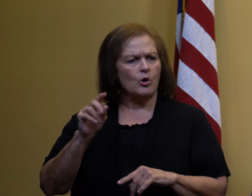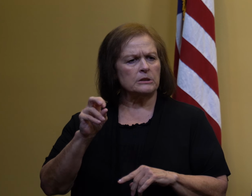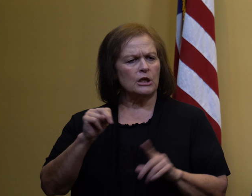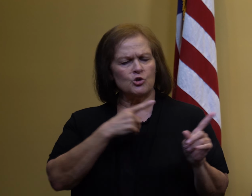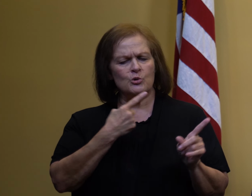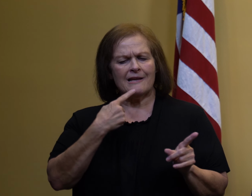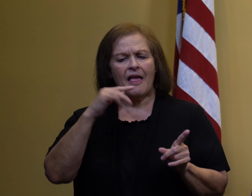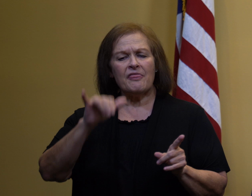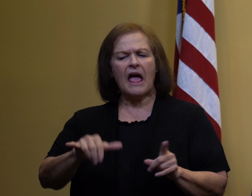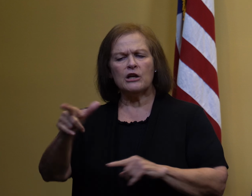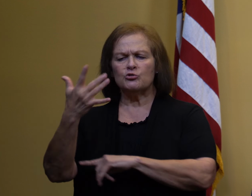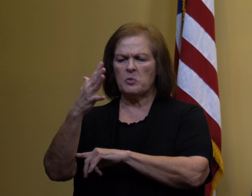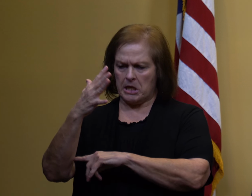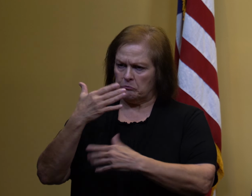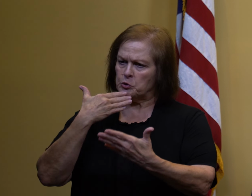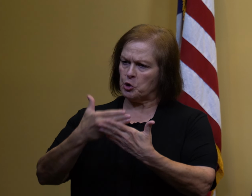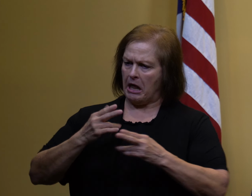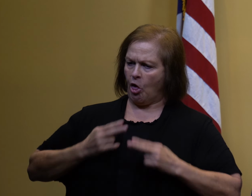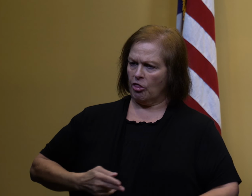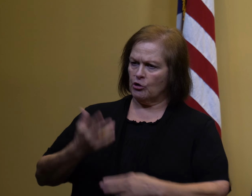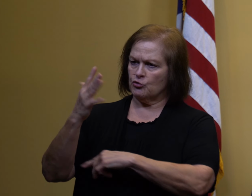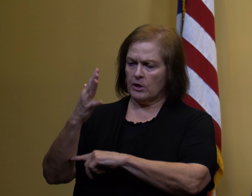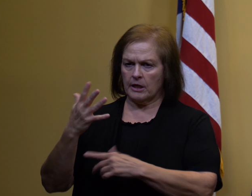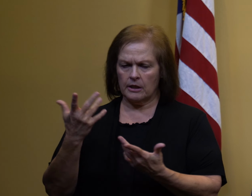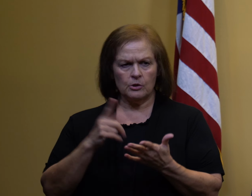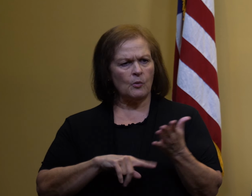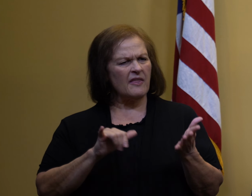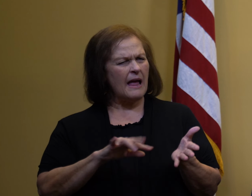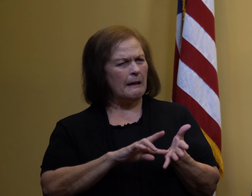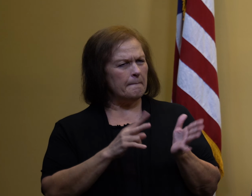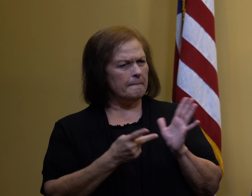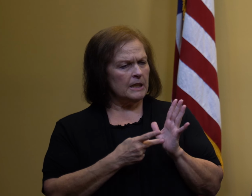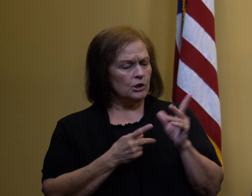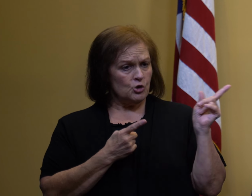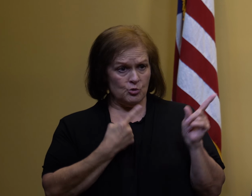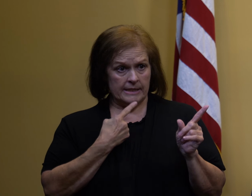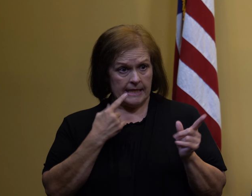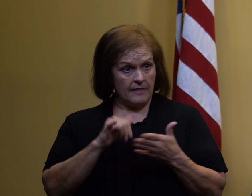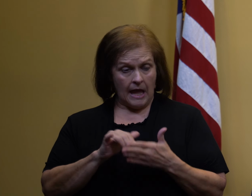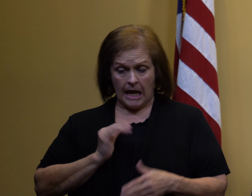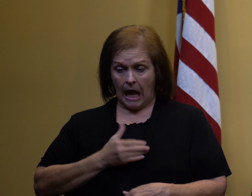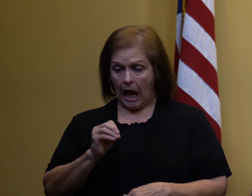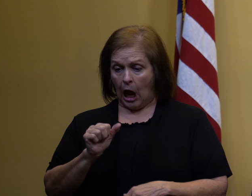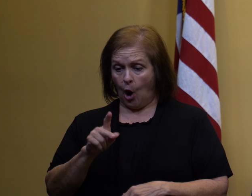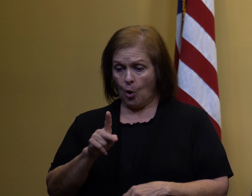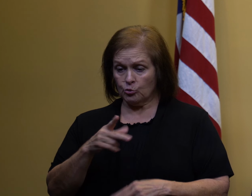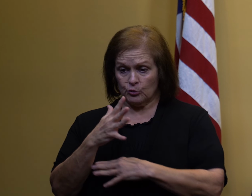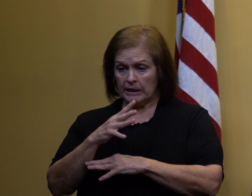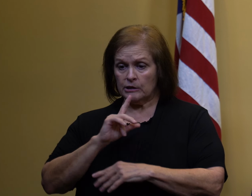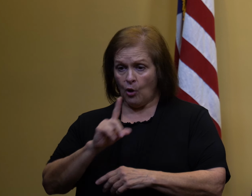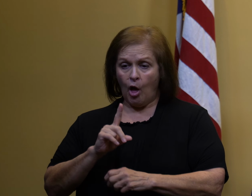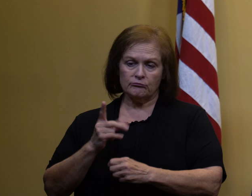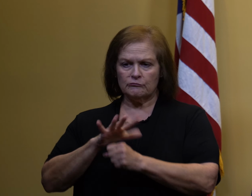explain what a healthy tree constitutes and what the characteristics of that would be, especially since you said our oaks are also stressed? Well, they